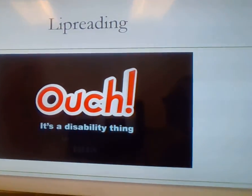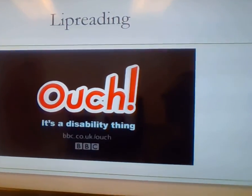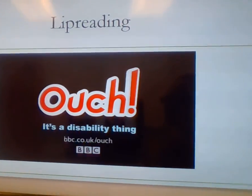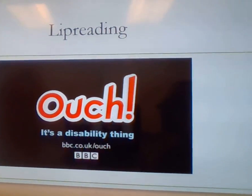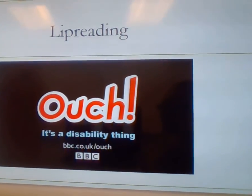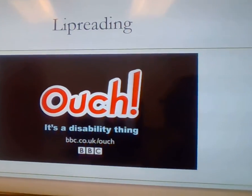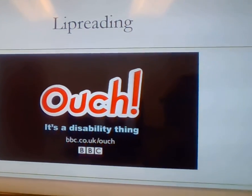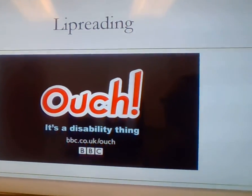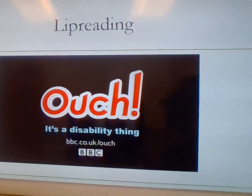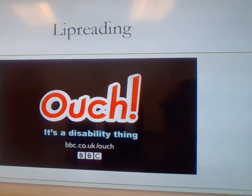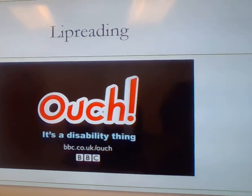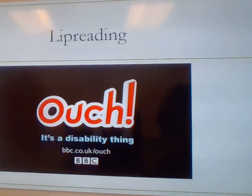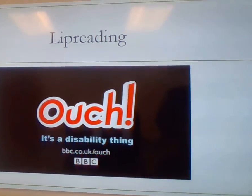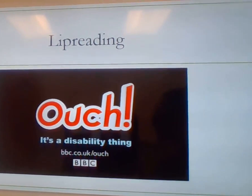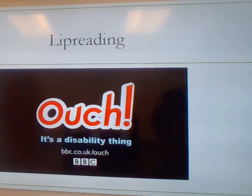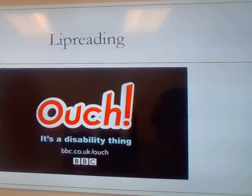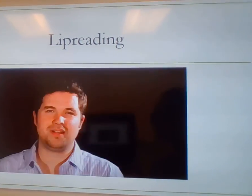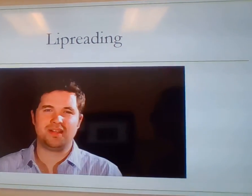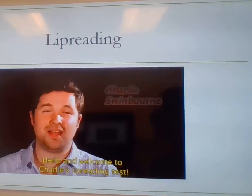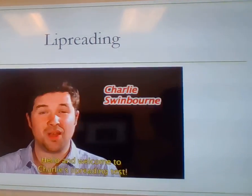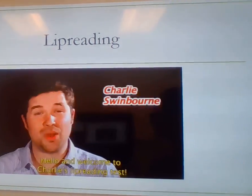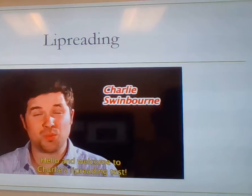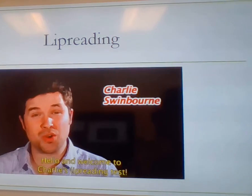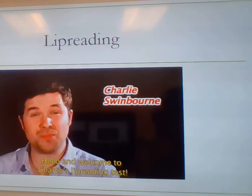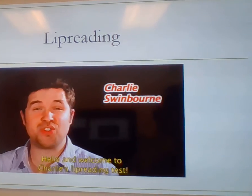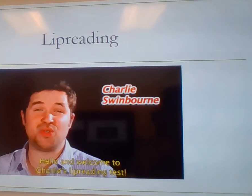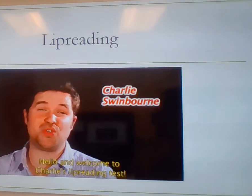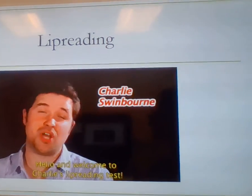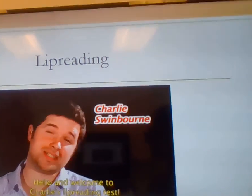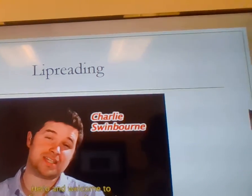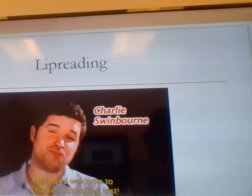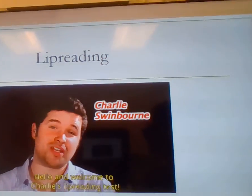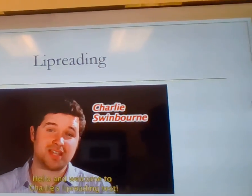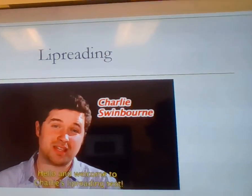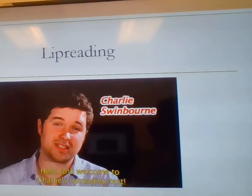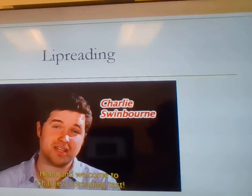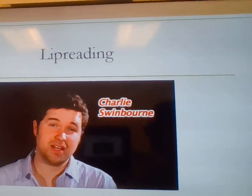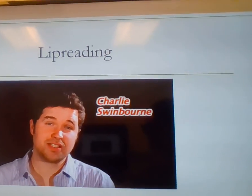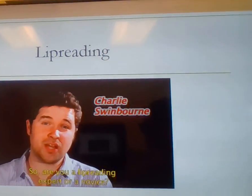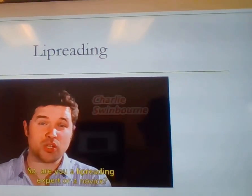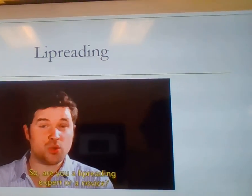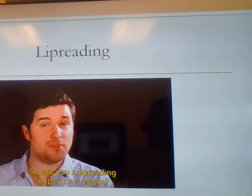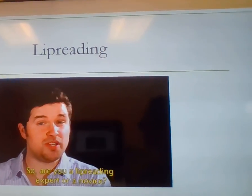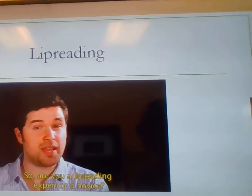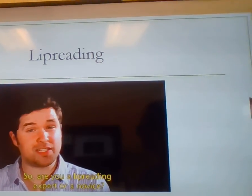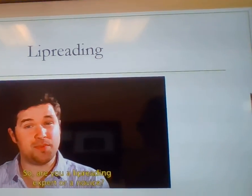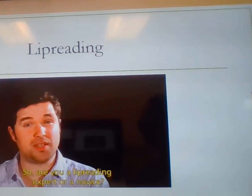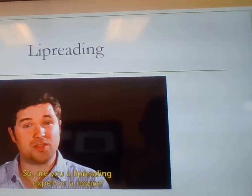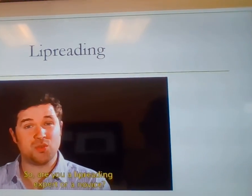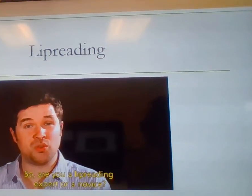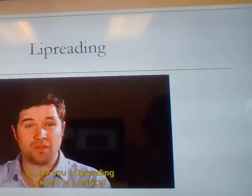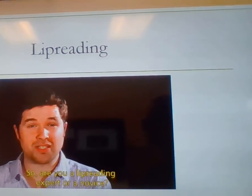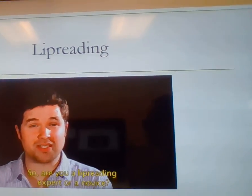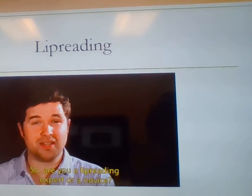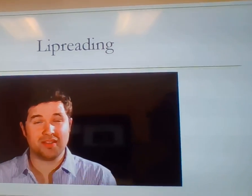Hello and welcome to Charlie's lip reading test. So, are you a lip reading expert or novice? This